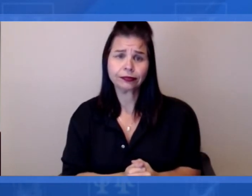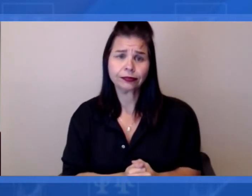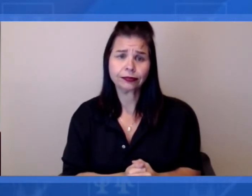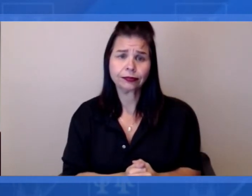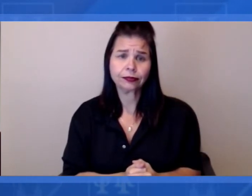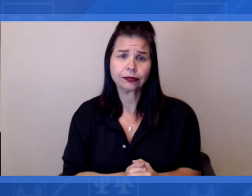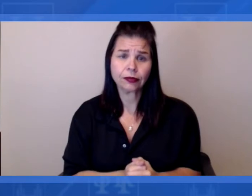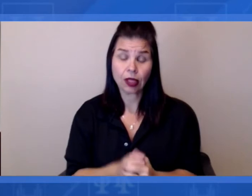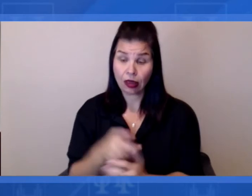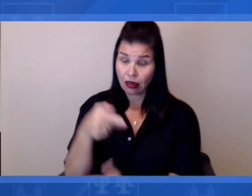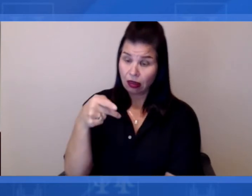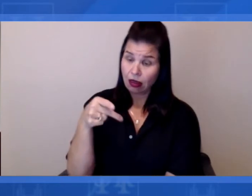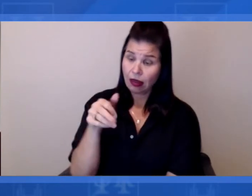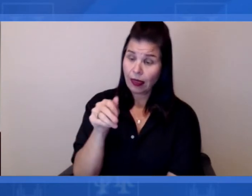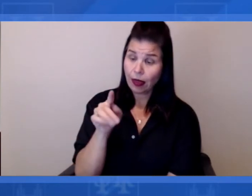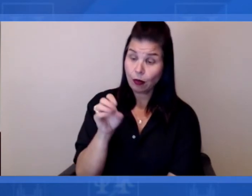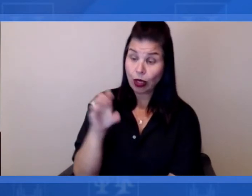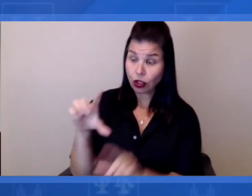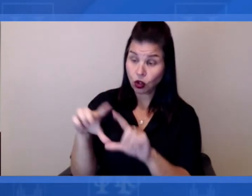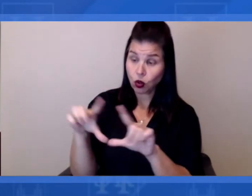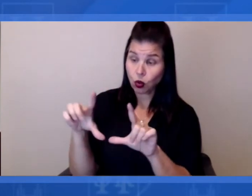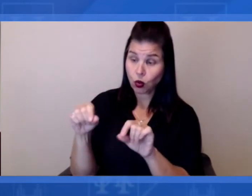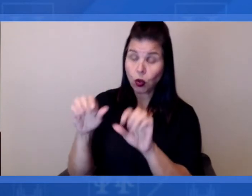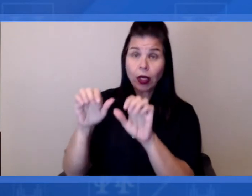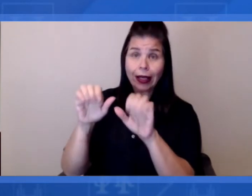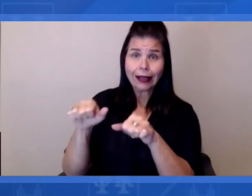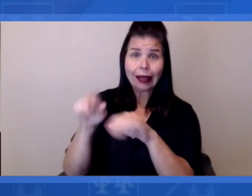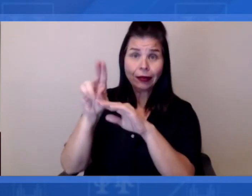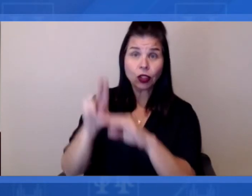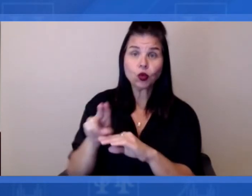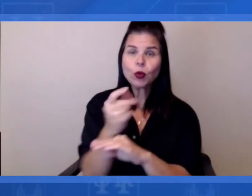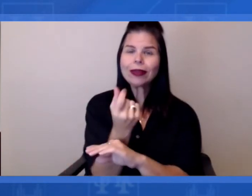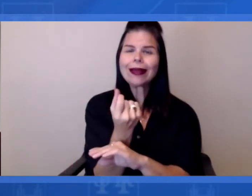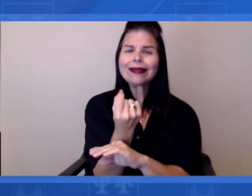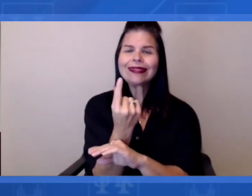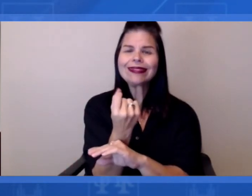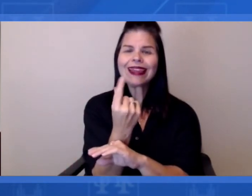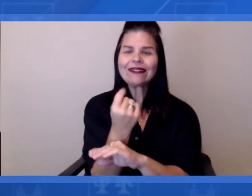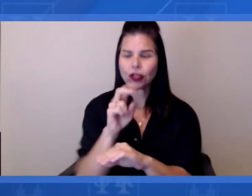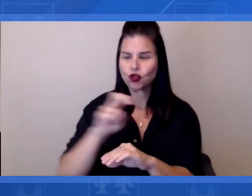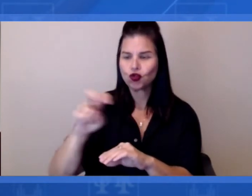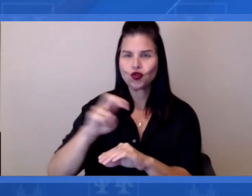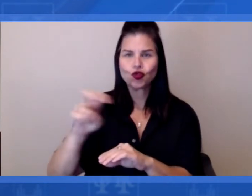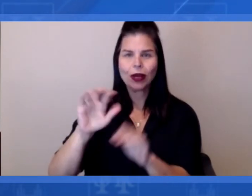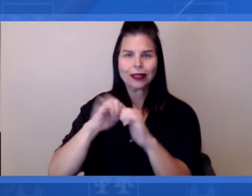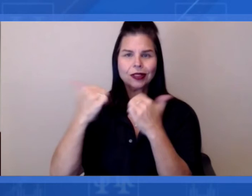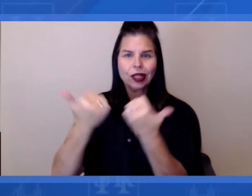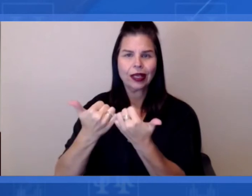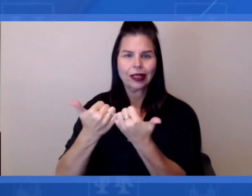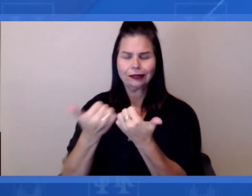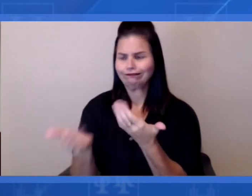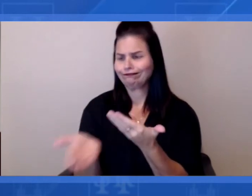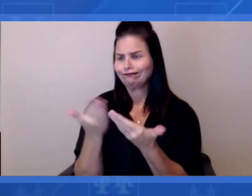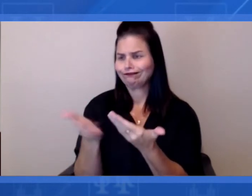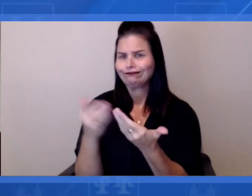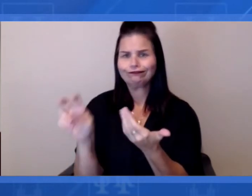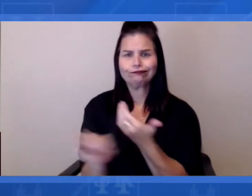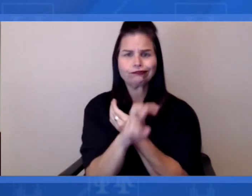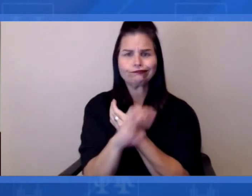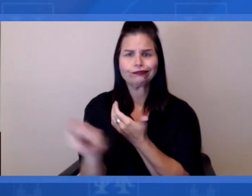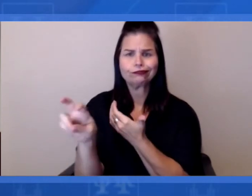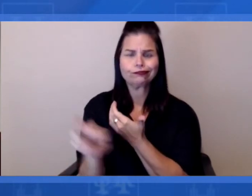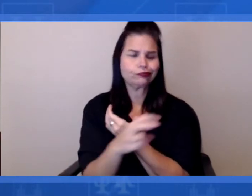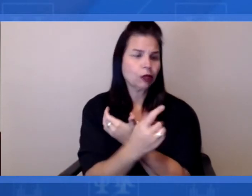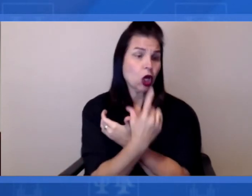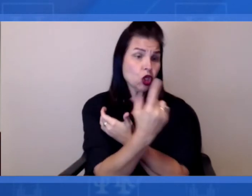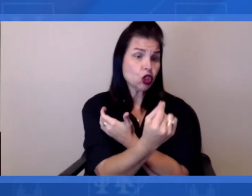A Presto card can be used with 11 transit agencies in Ontario, and you can easily transfer to Go